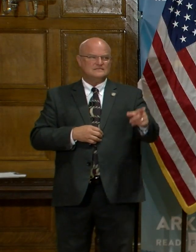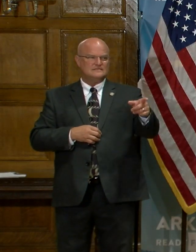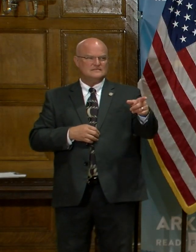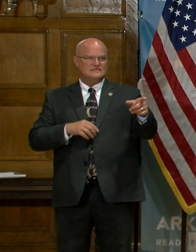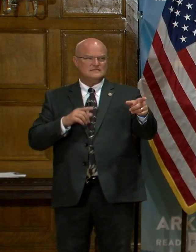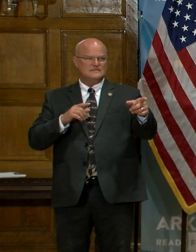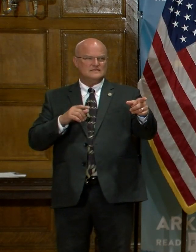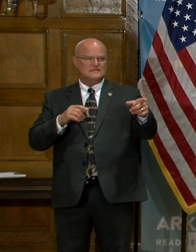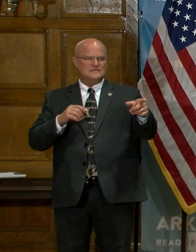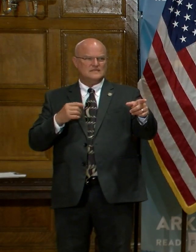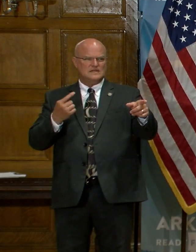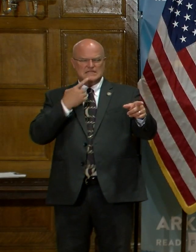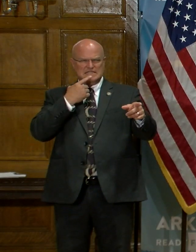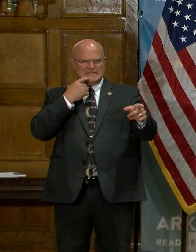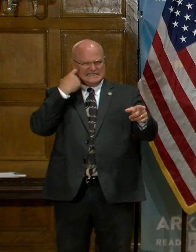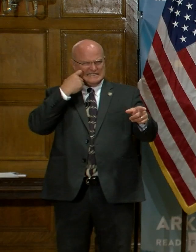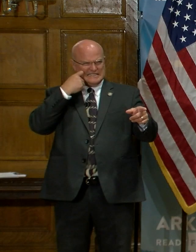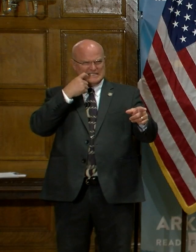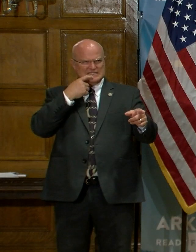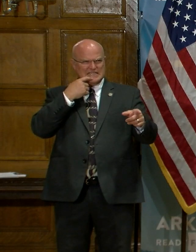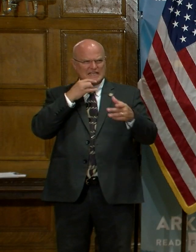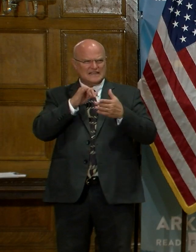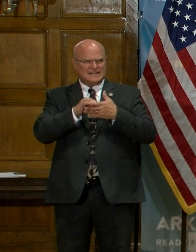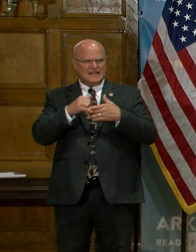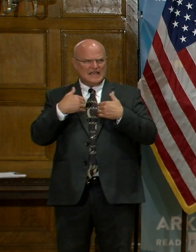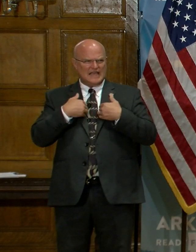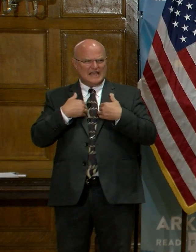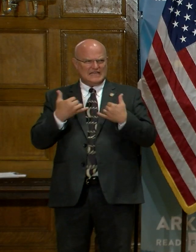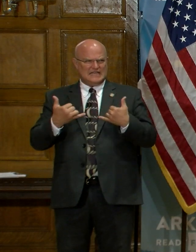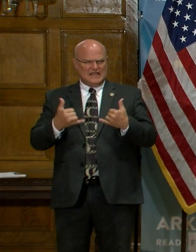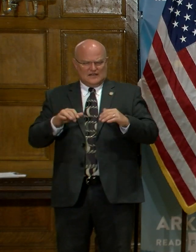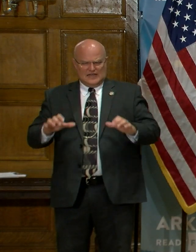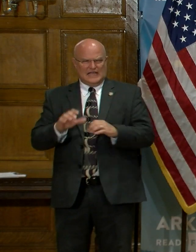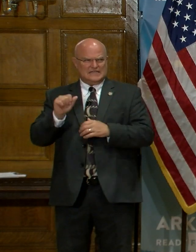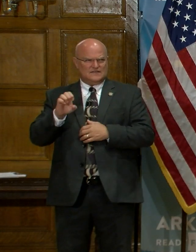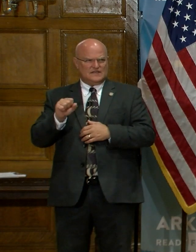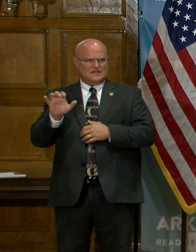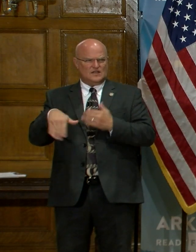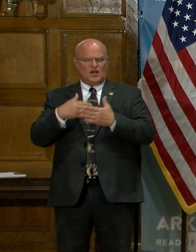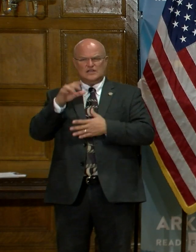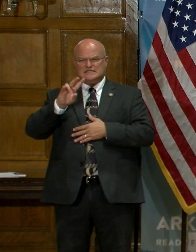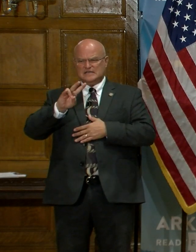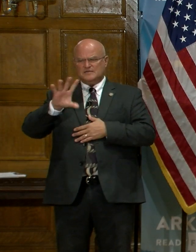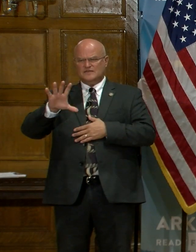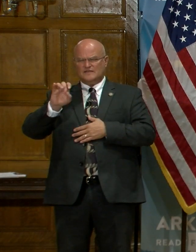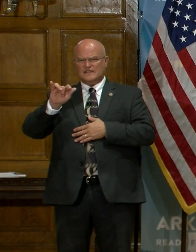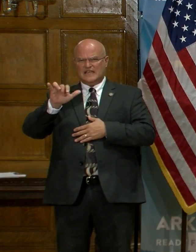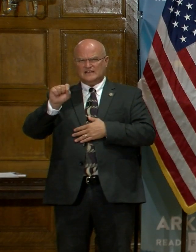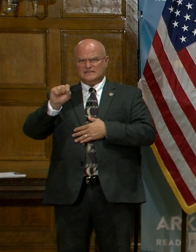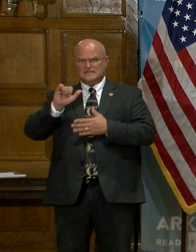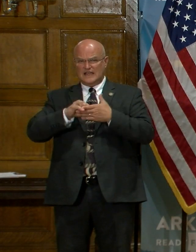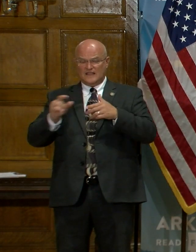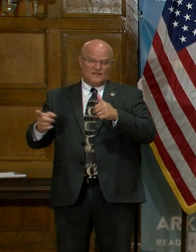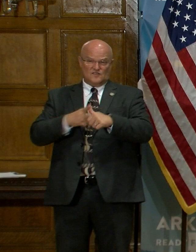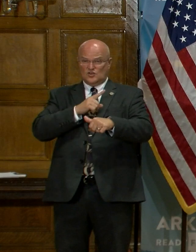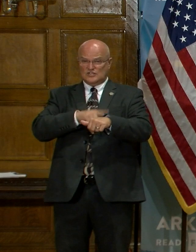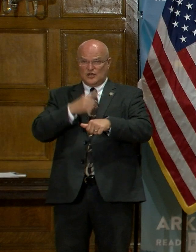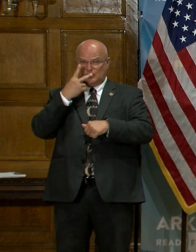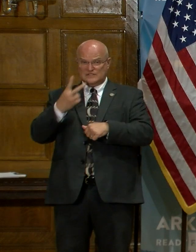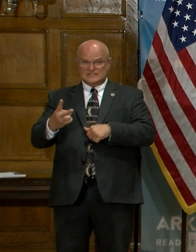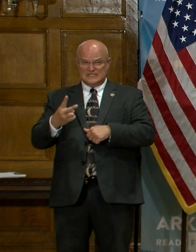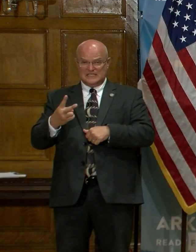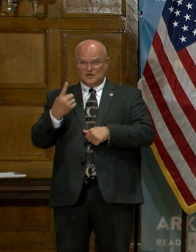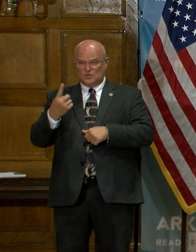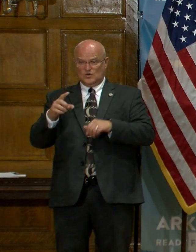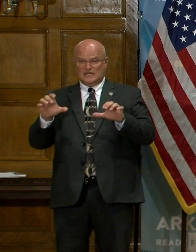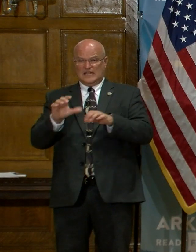question. Something you said earlier, I want to clarify. Did you say that there were now an active case in all 75 counties? And if so, is that the first time that we've seen at